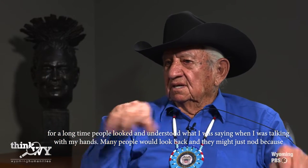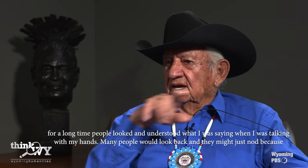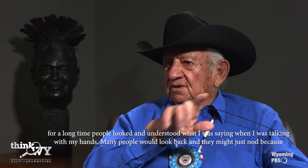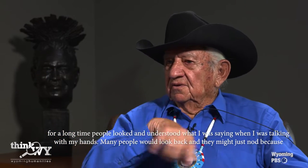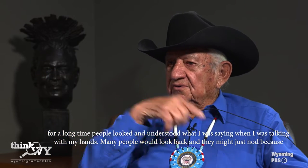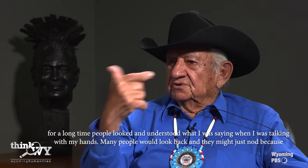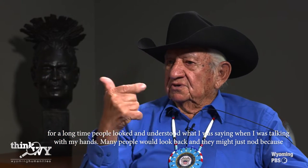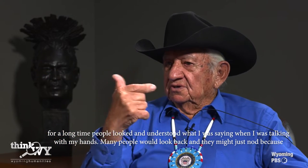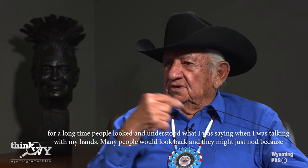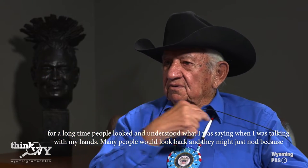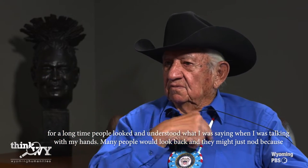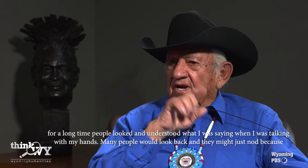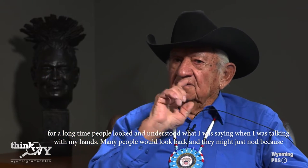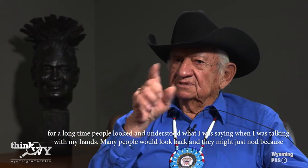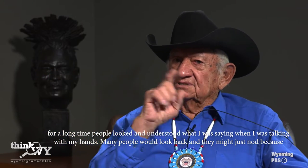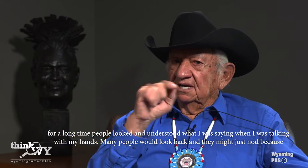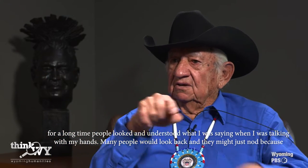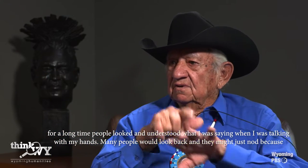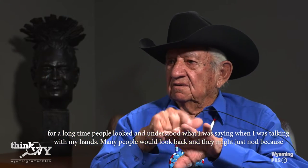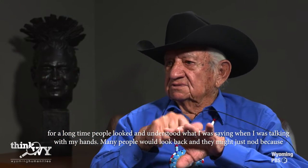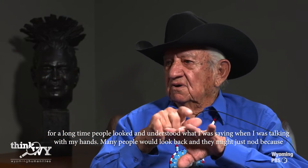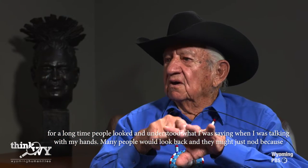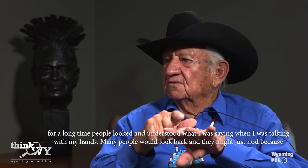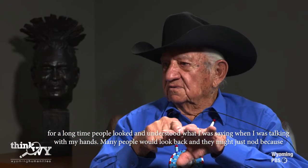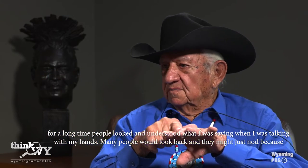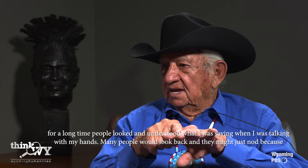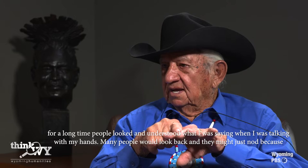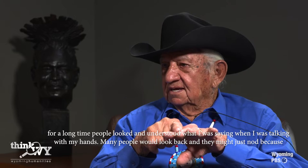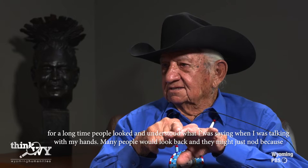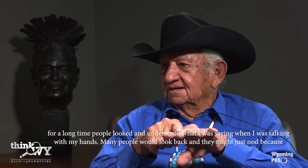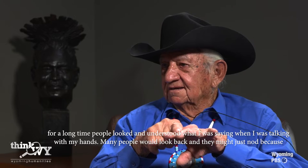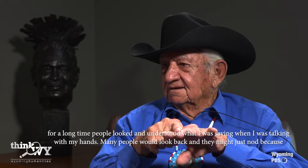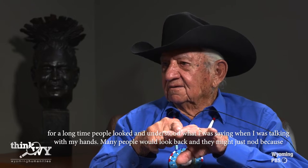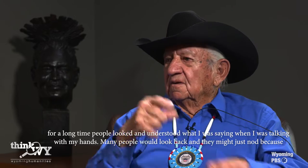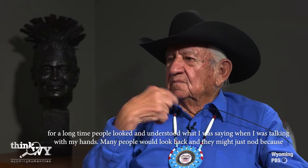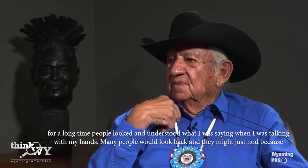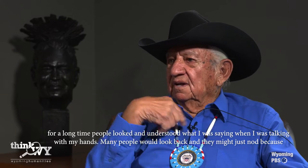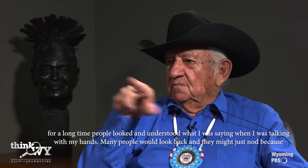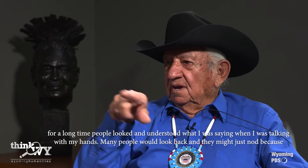and understood what I was saying when I was talking with my hands.